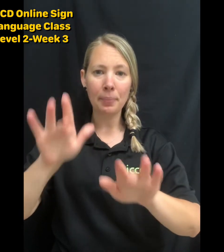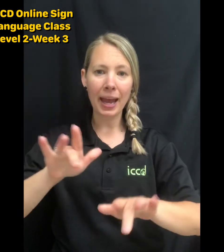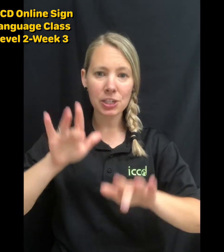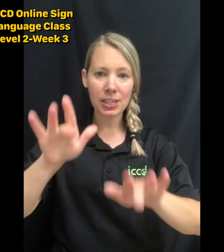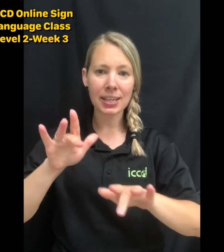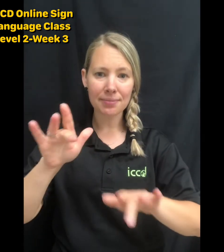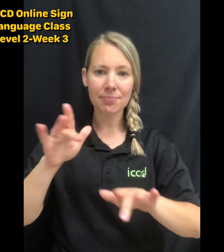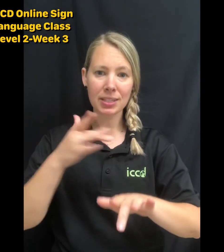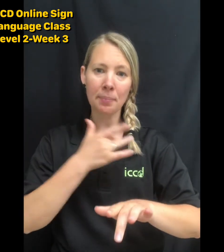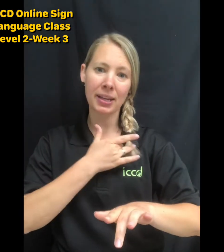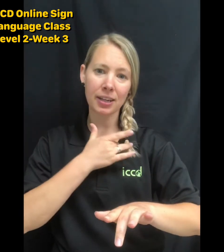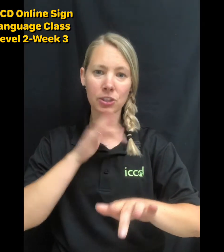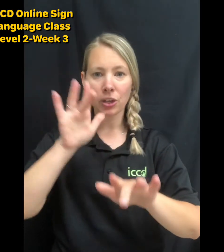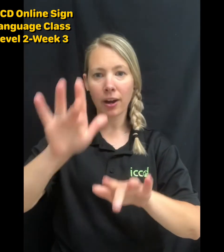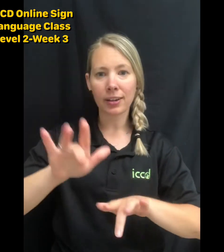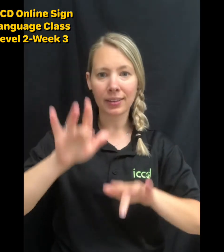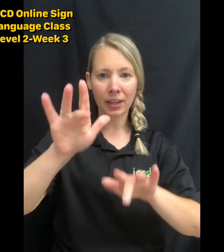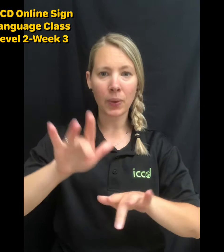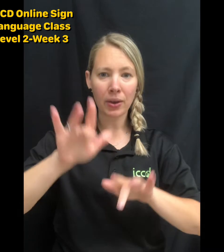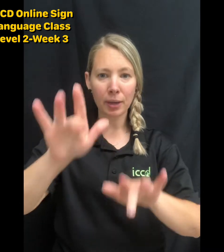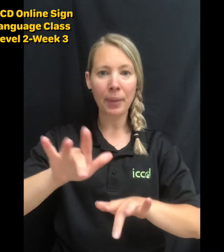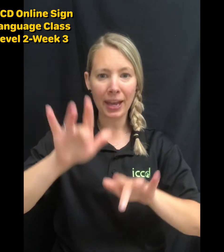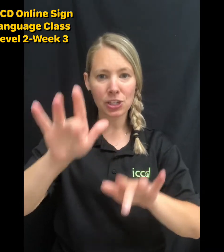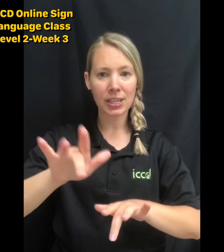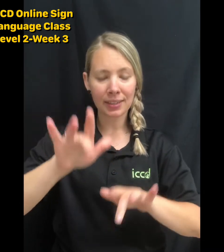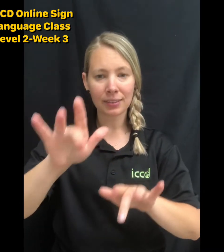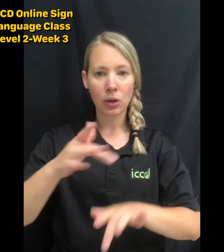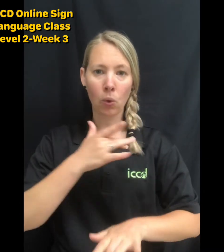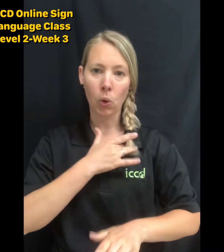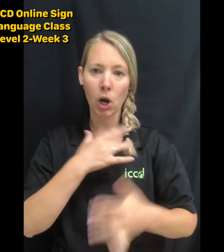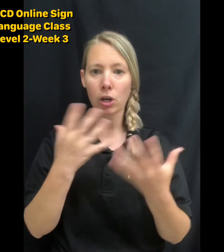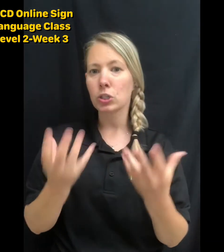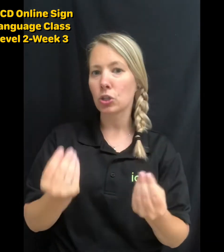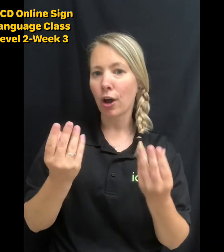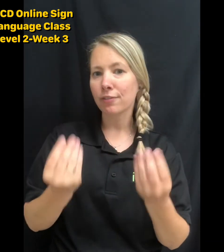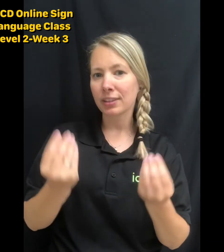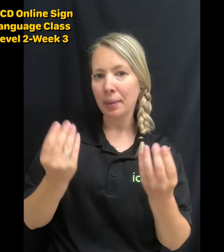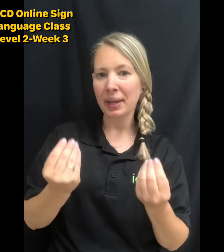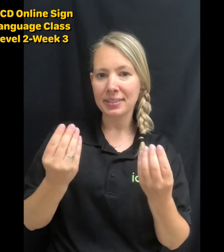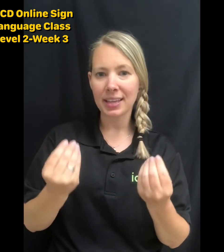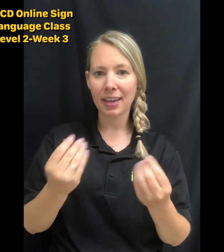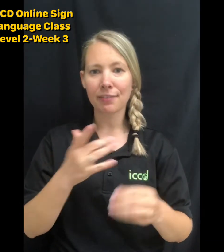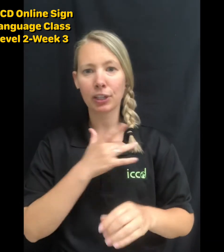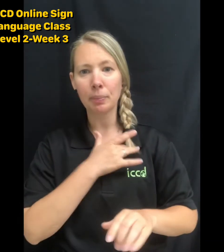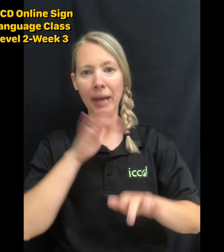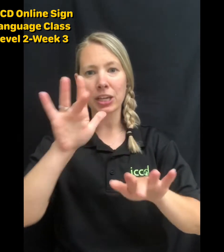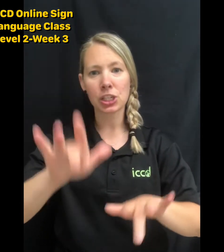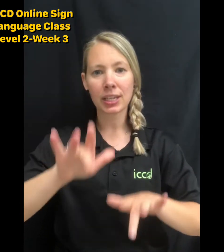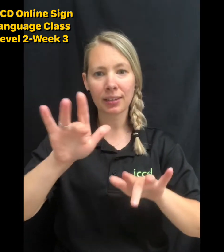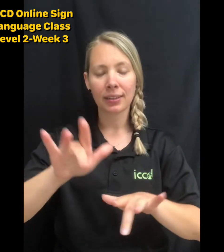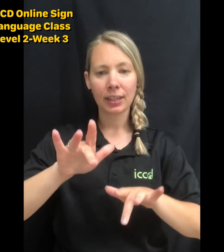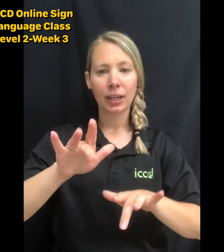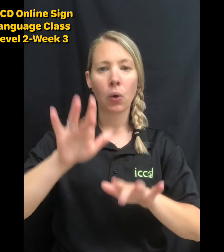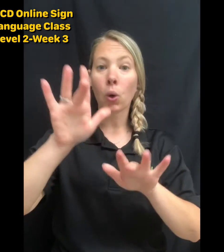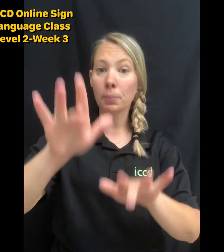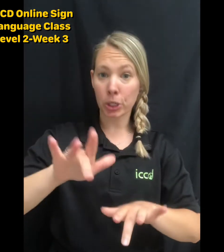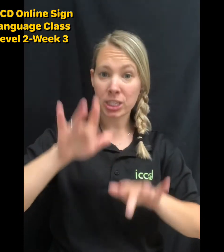Compassionate. Some might touch the heart and then go out compassionate. Or heart soft they might say for compassionate. Or mercy.